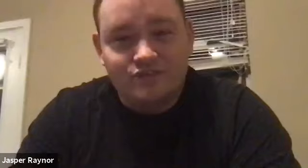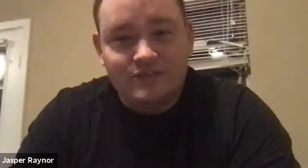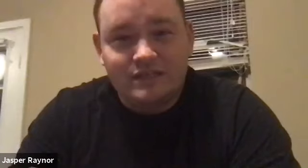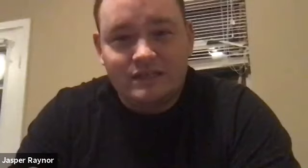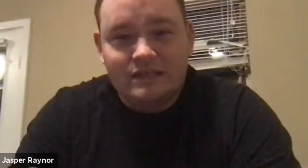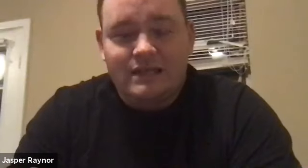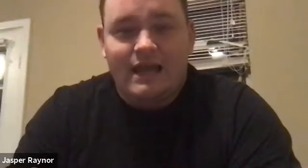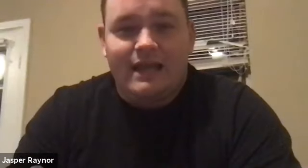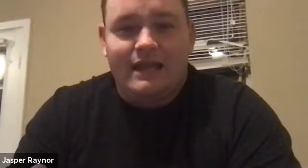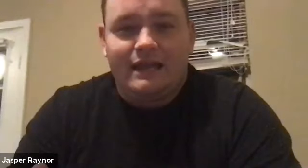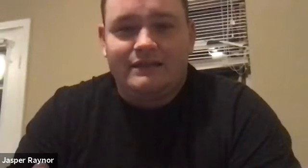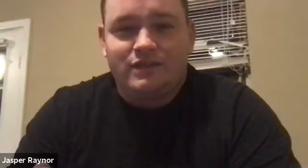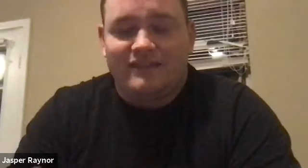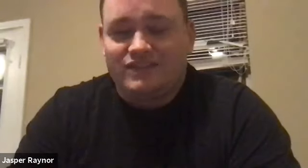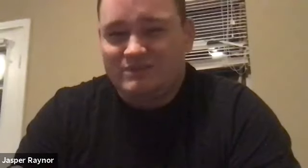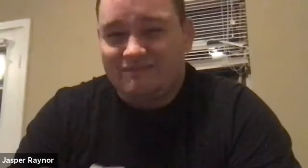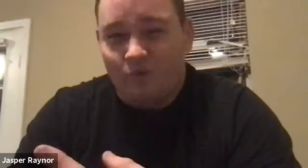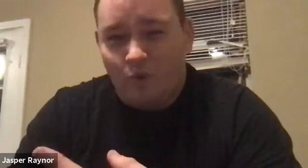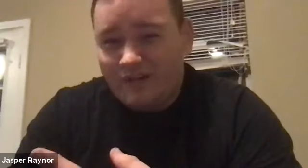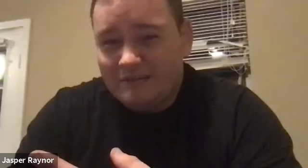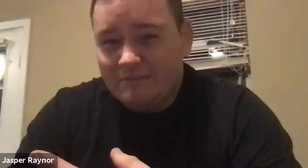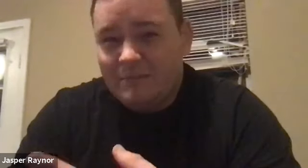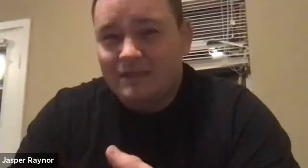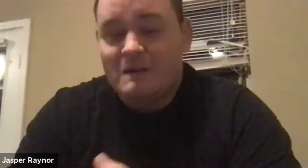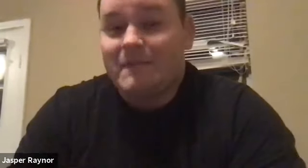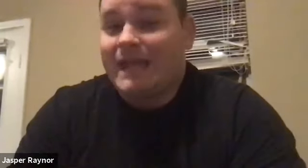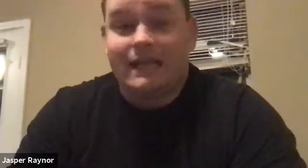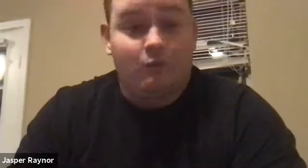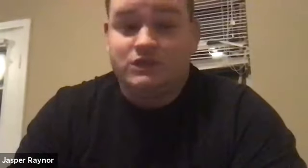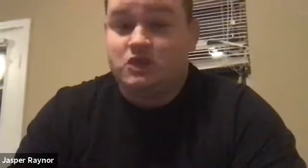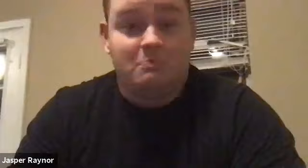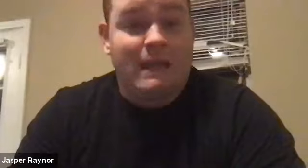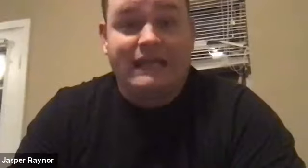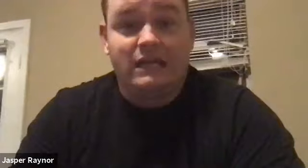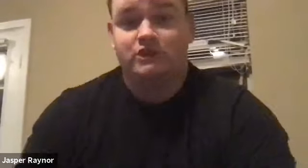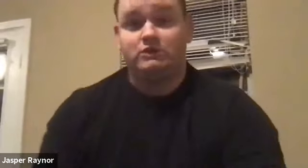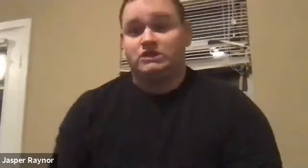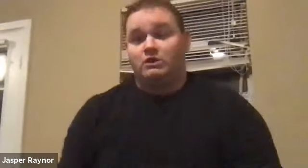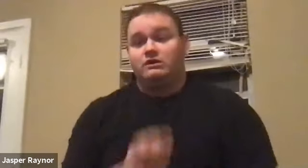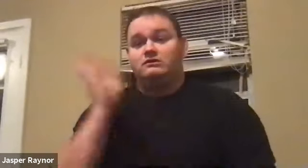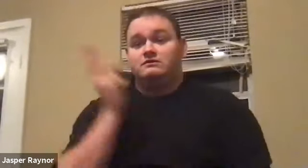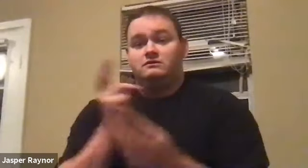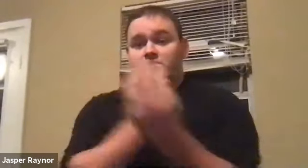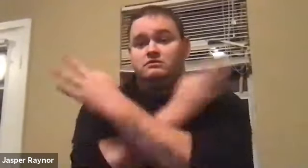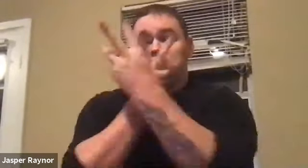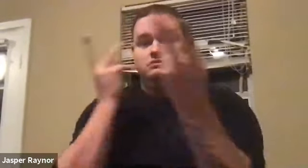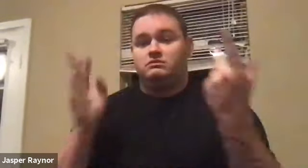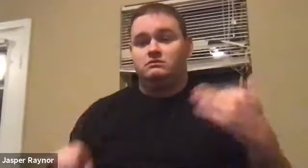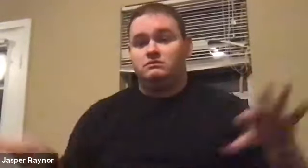advisory. And I think she was in Florida, maybe. And yeah, was just making it up. She was just going.